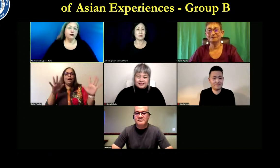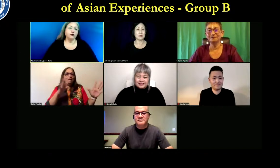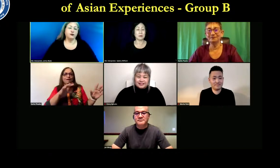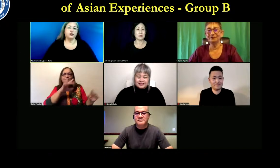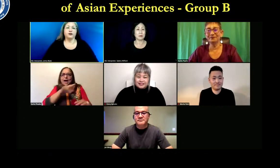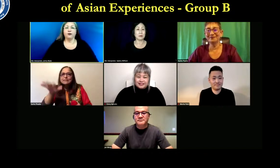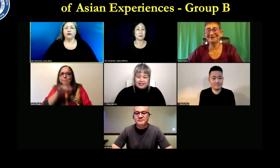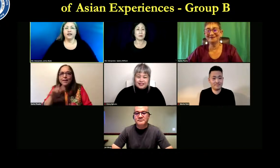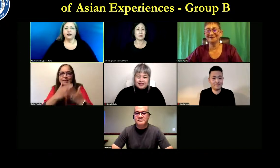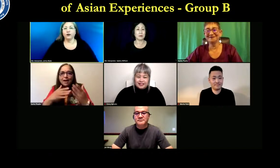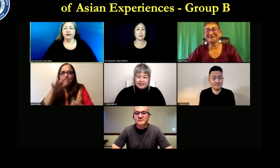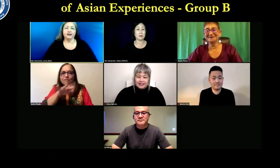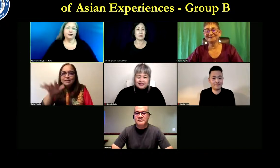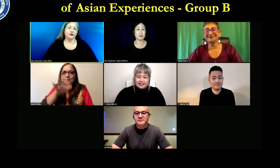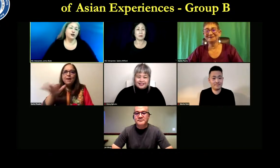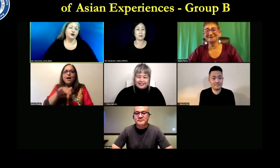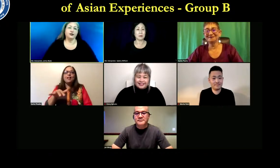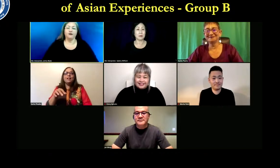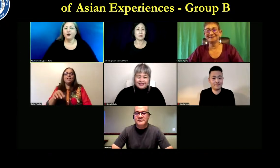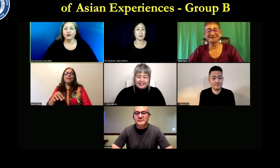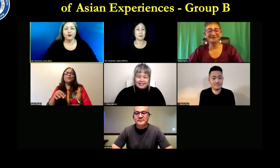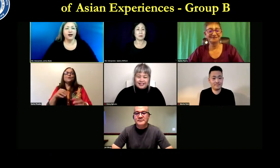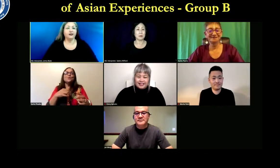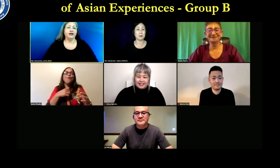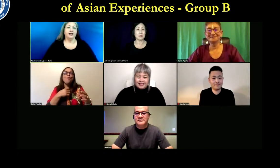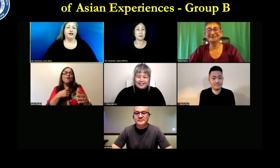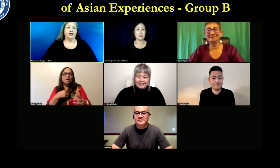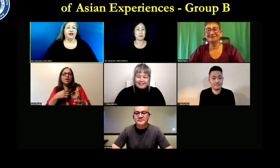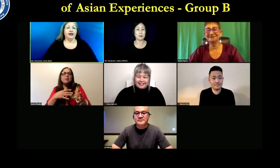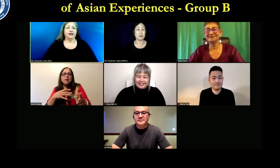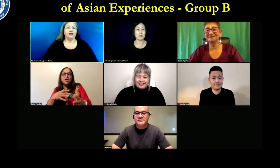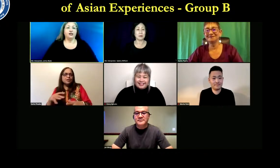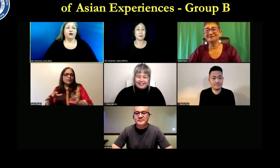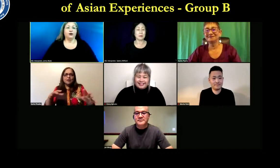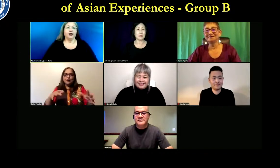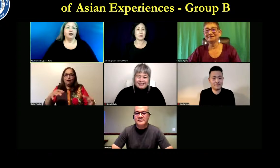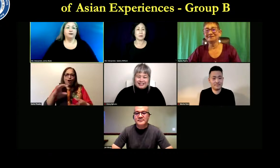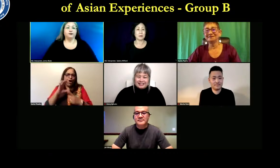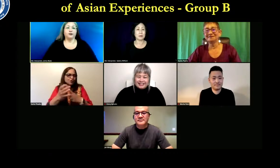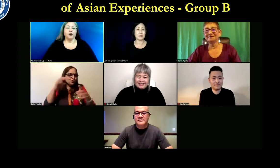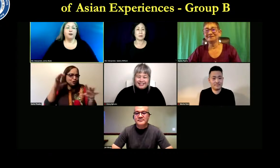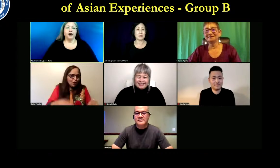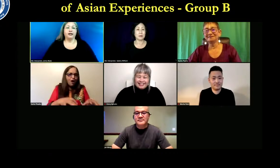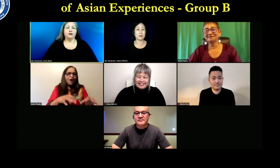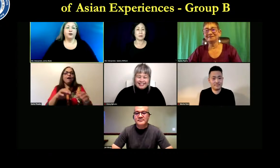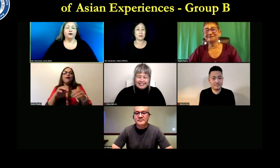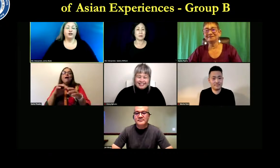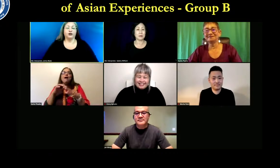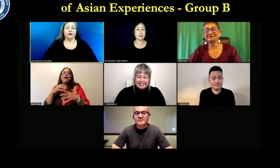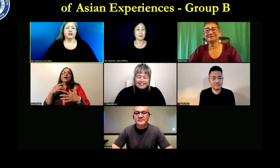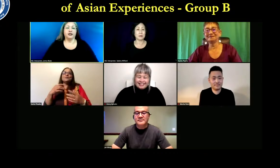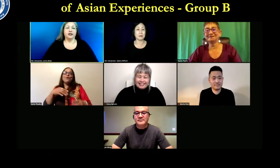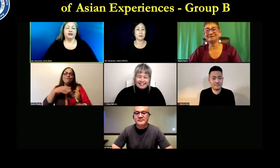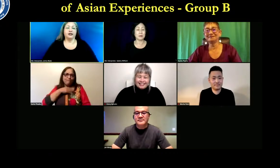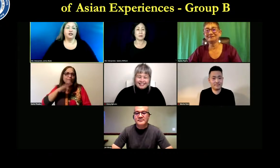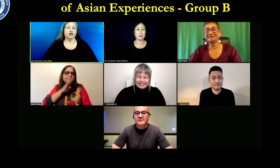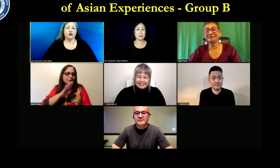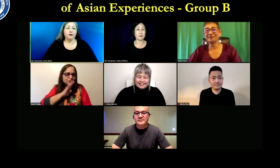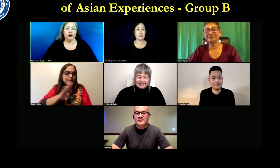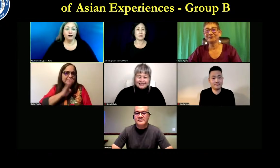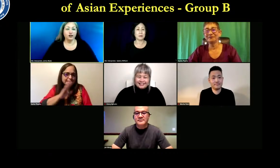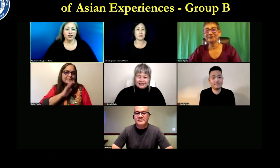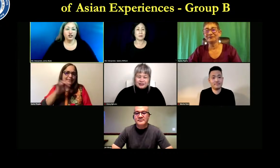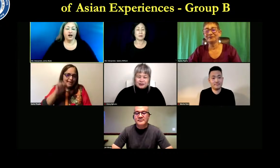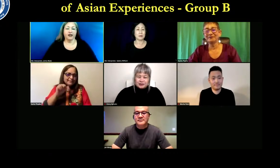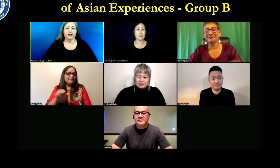oral speakers. Some signed quickly, some were slow, some fingerspelled. And so my exposure was an